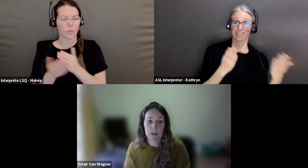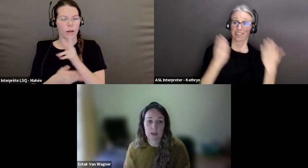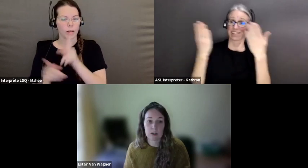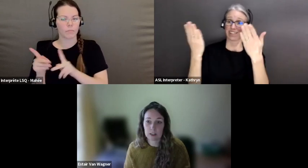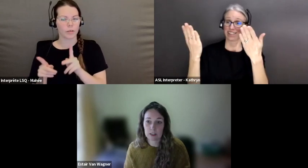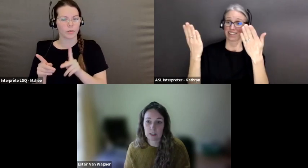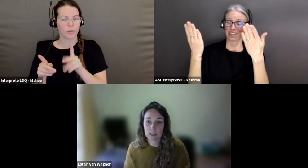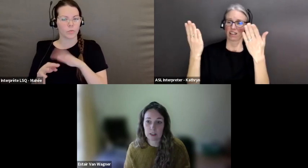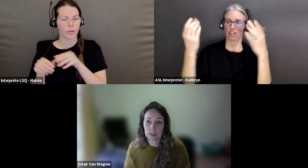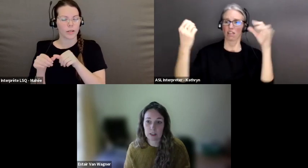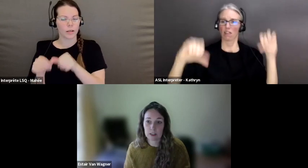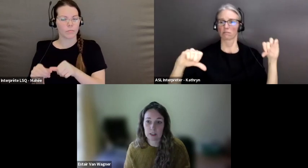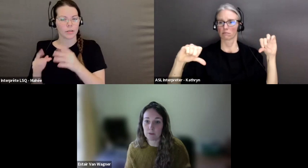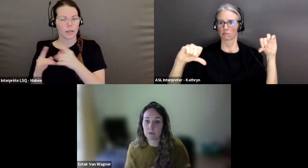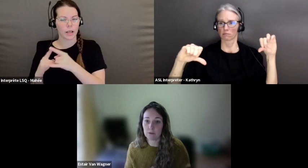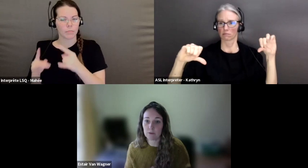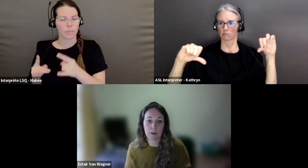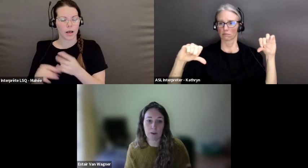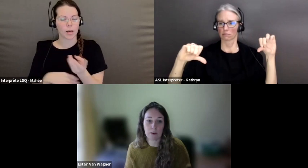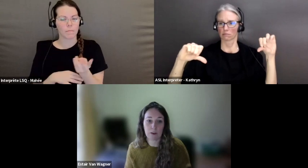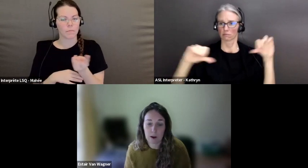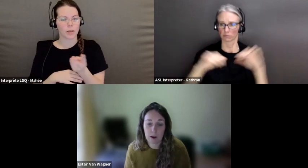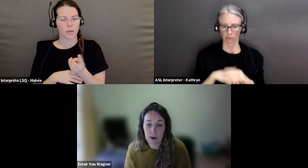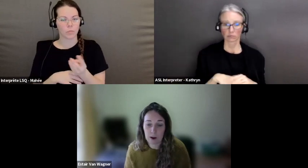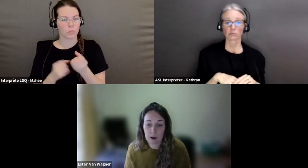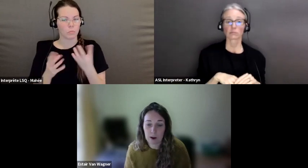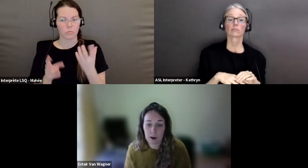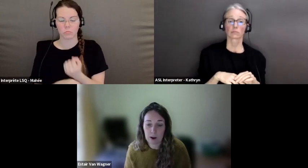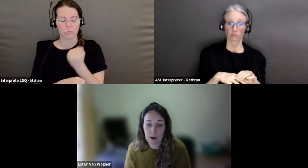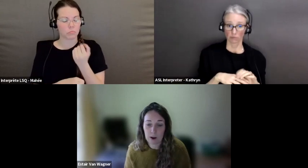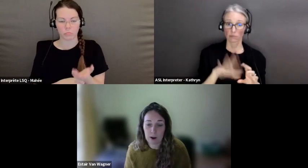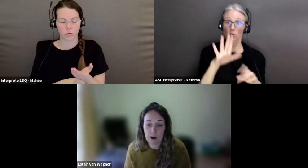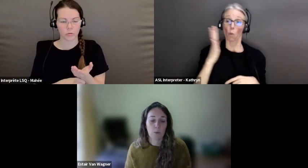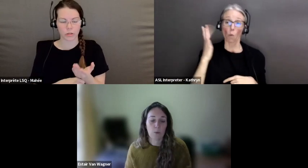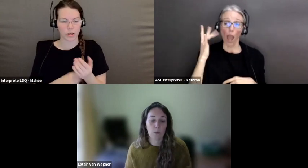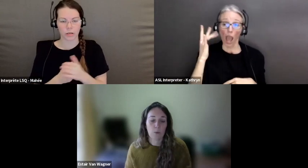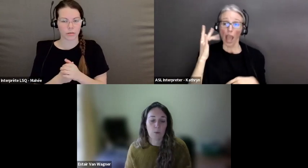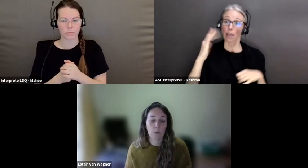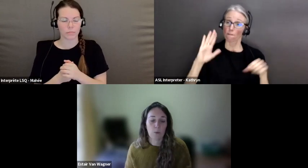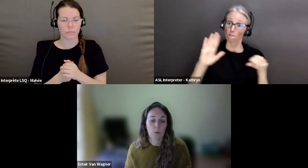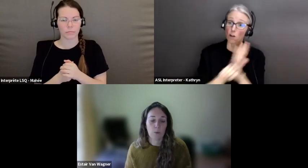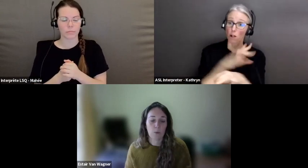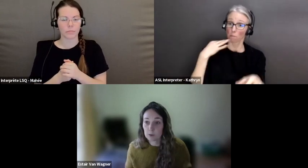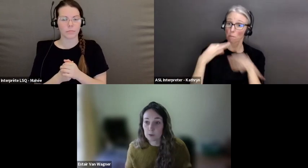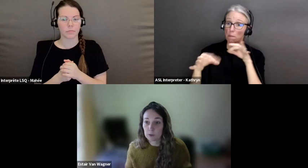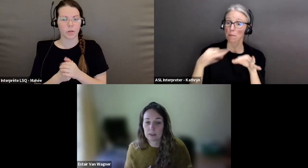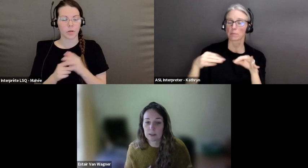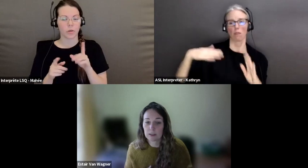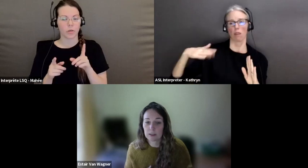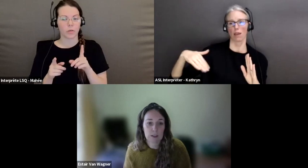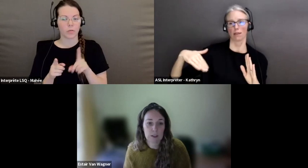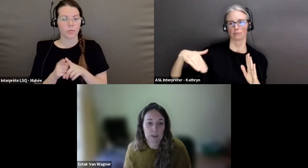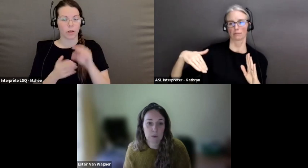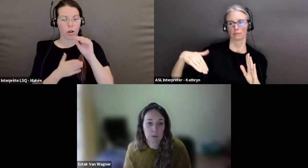those injunctions, and we have not had a full hearing on the merits. So the attempt to use